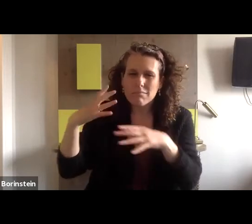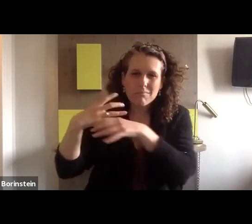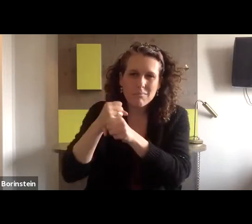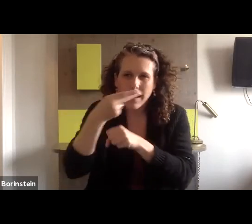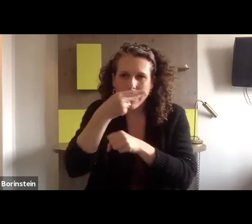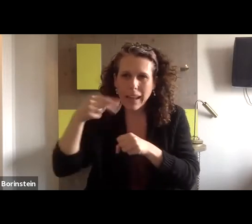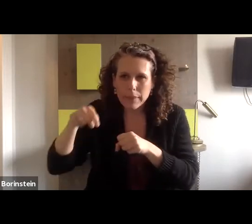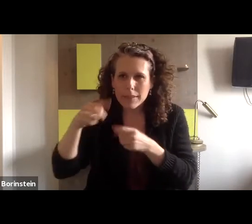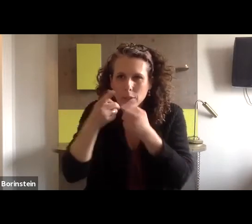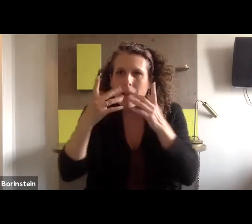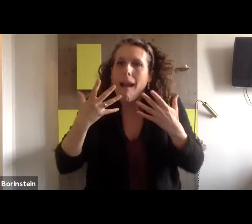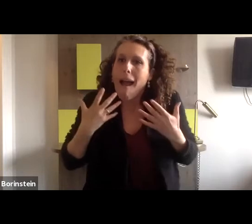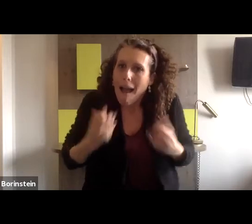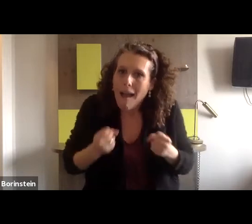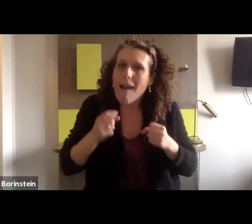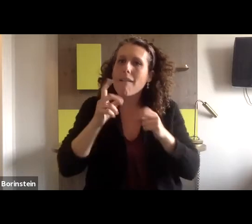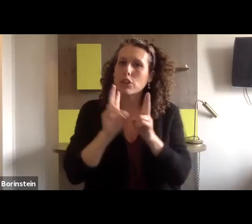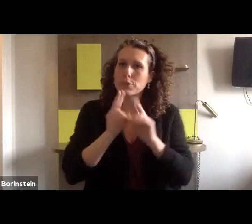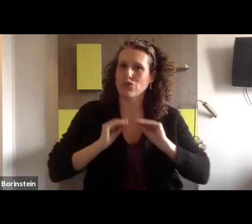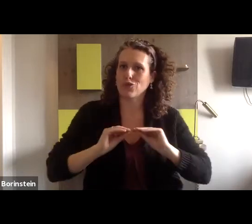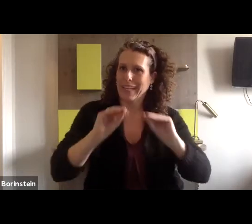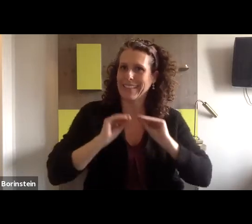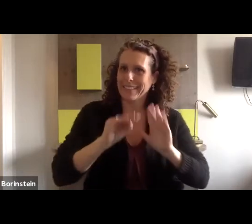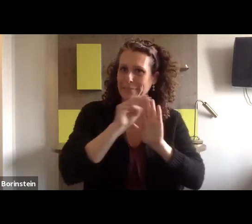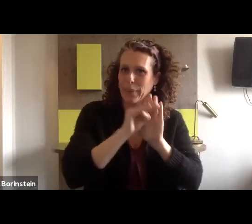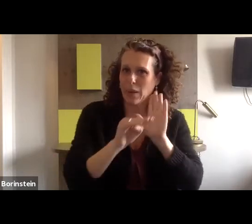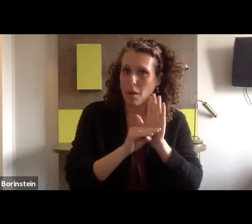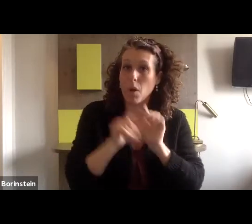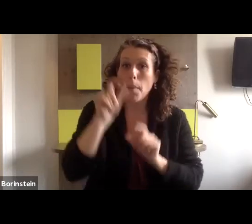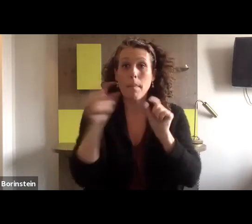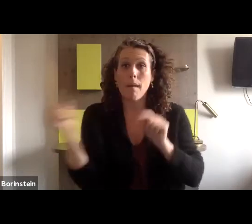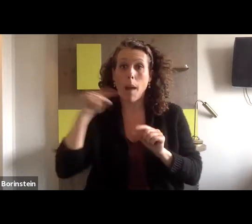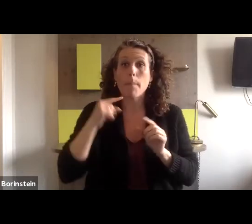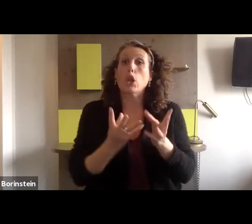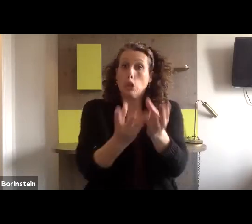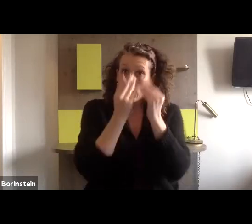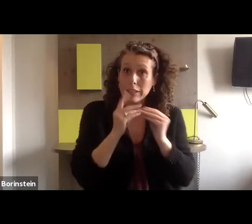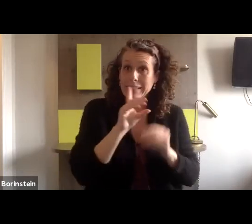training program. So that's also where learning of DSGS takes place,